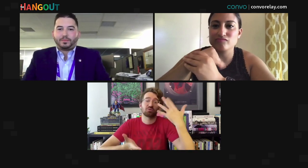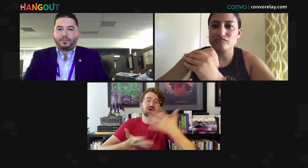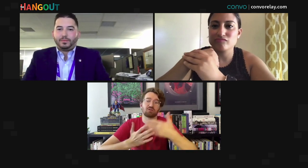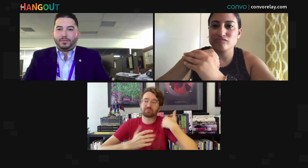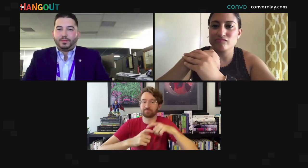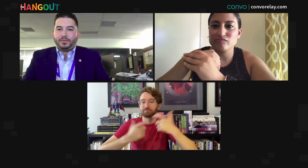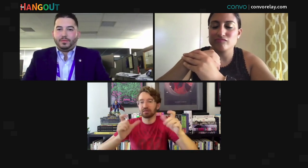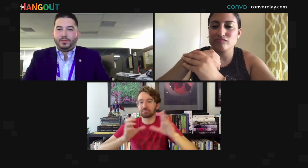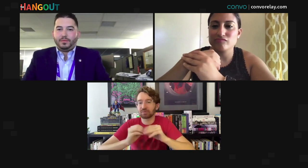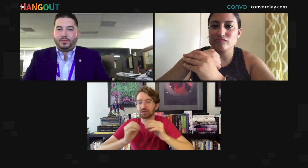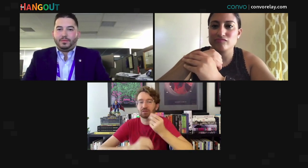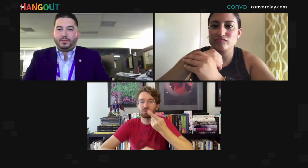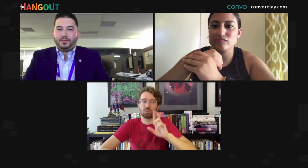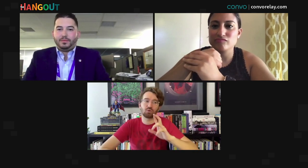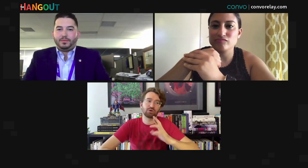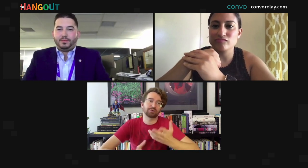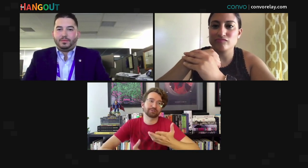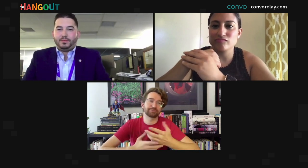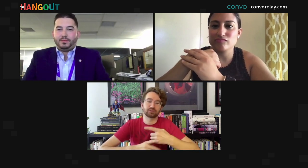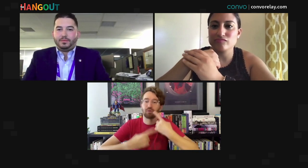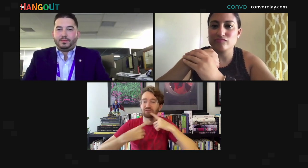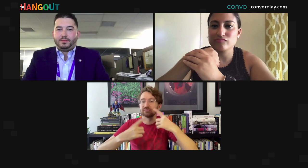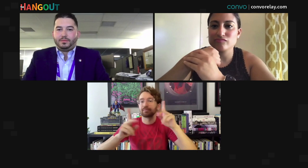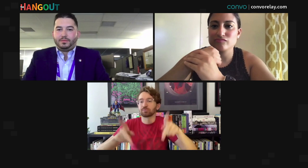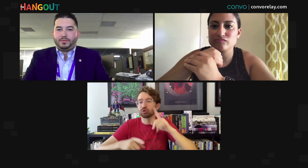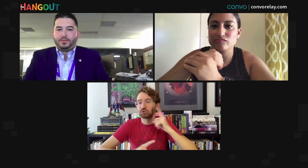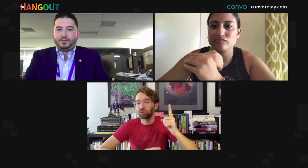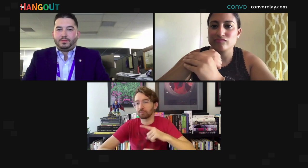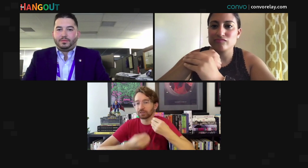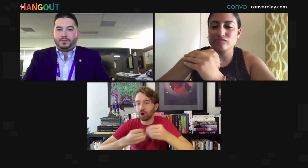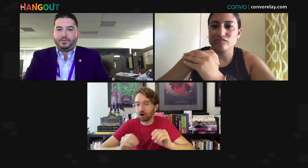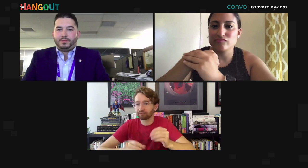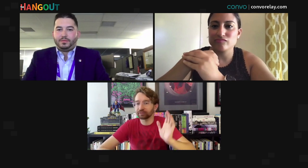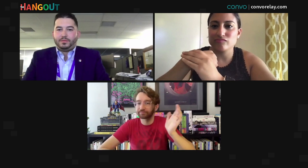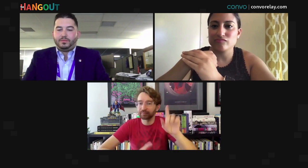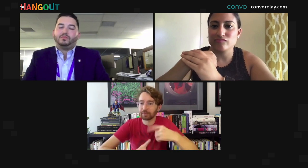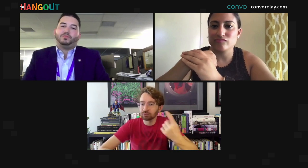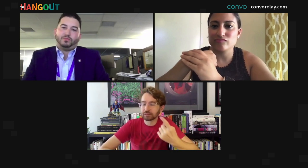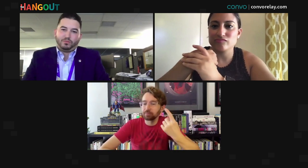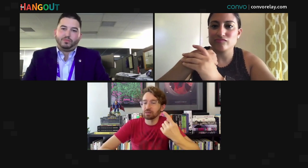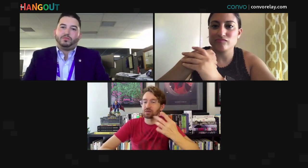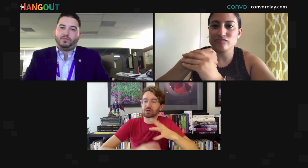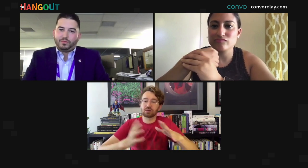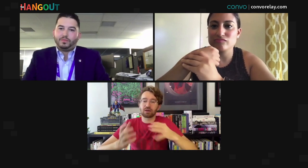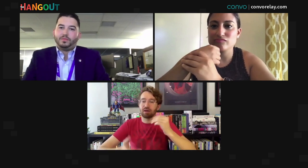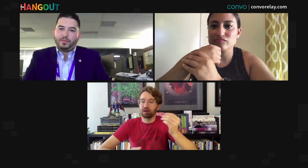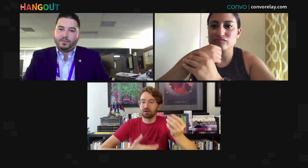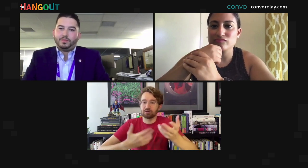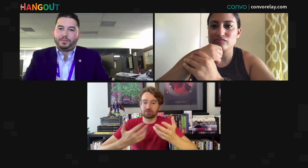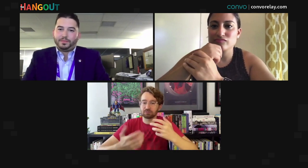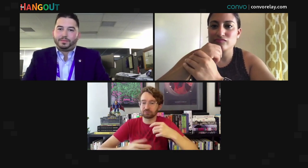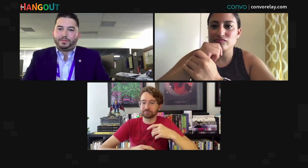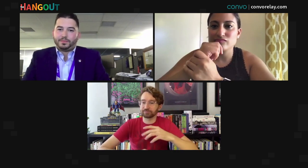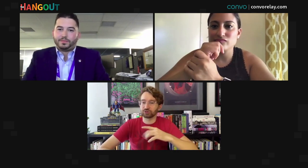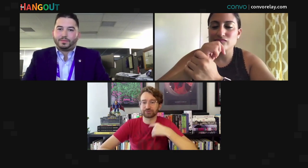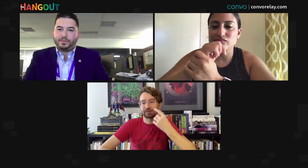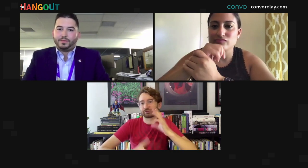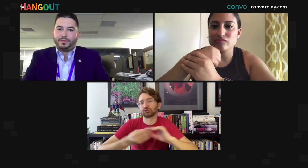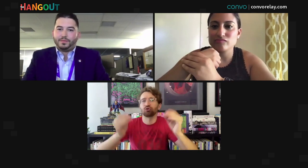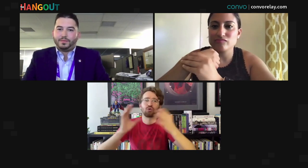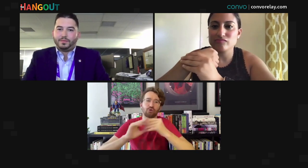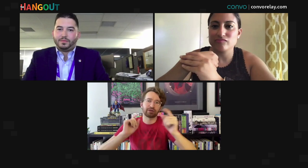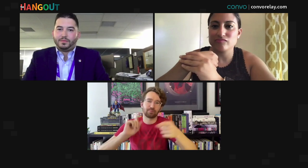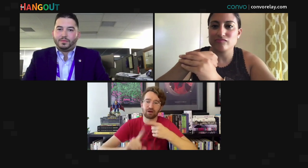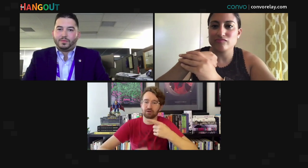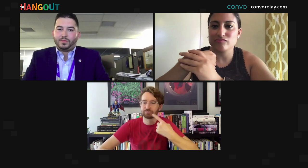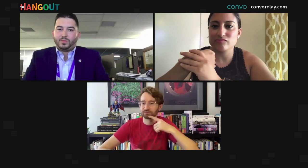tough. It's tough. Every once in a while, we'll have a larger meeting or a famous person will come in, a celebrity will come to speak